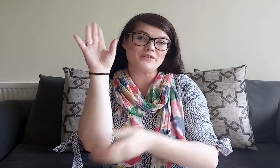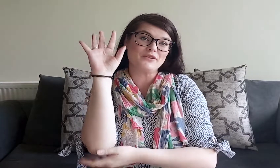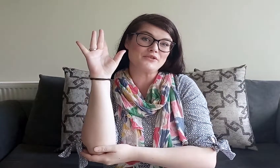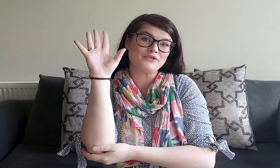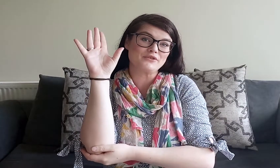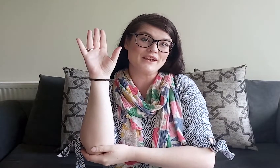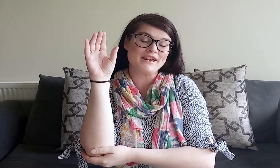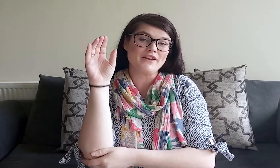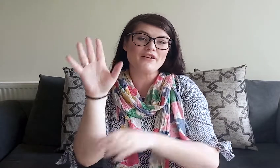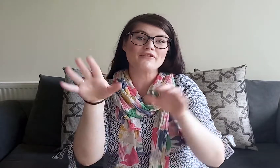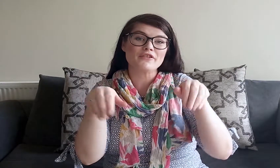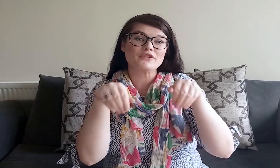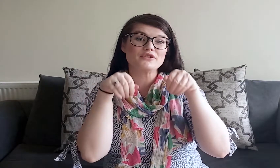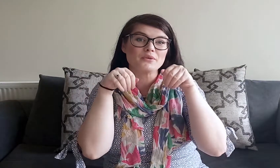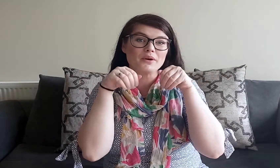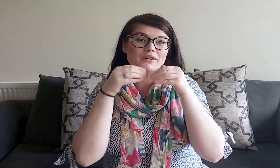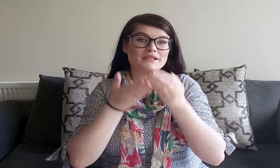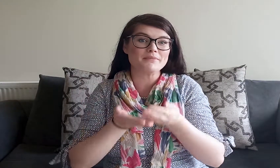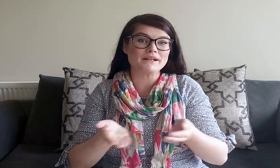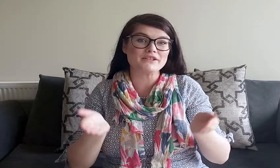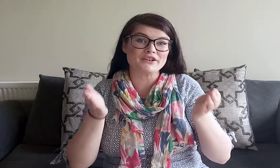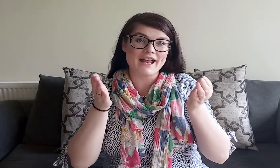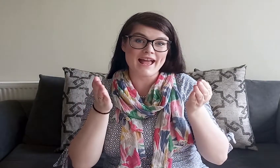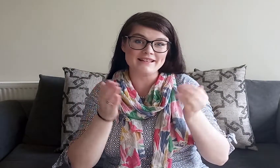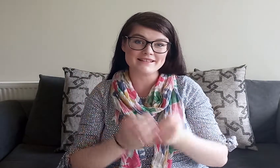the tree for the squirrel to build her nest.